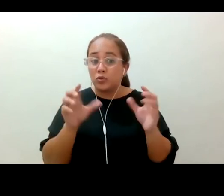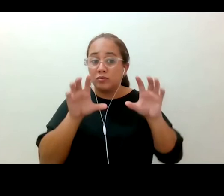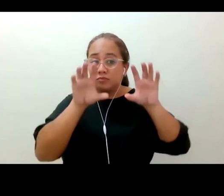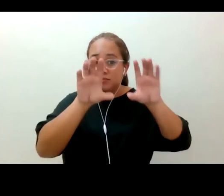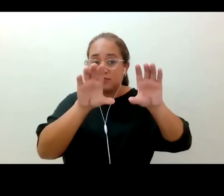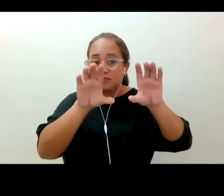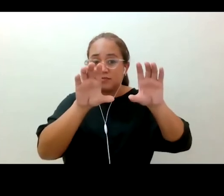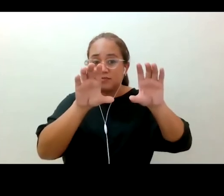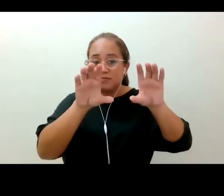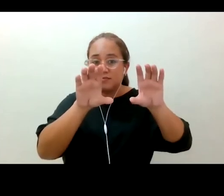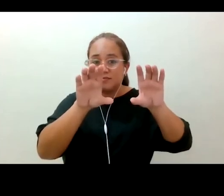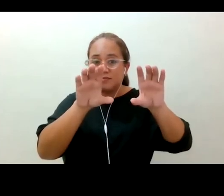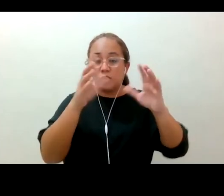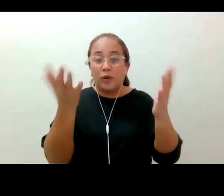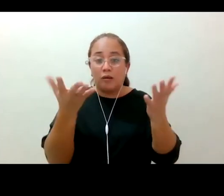dictionary.